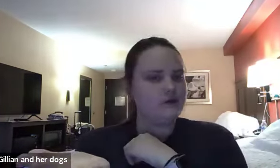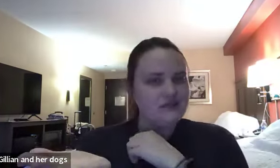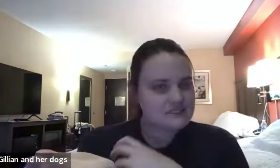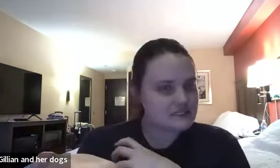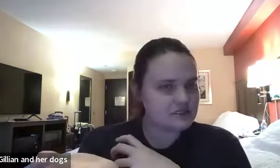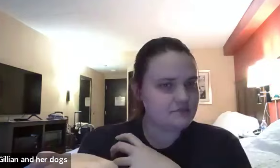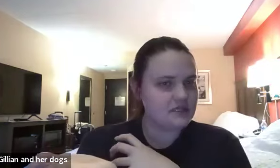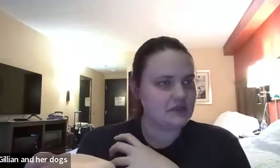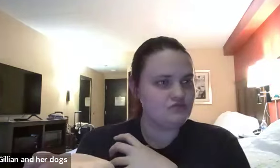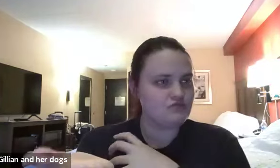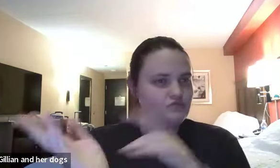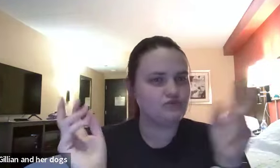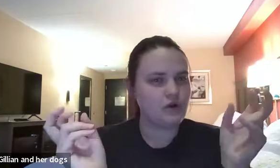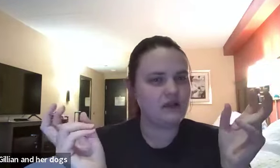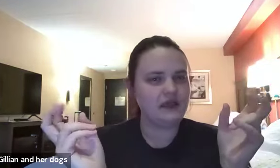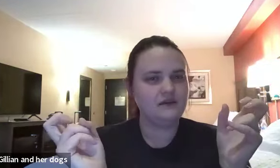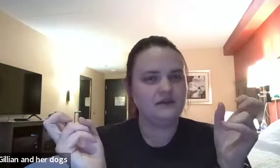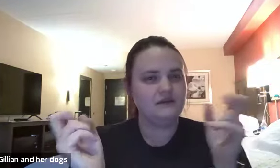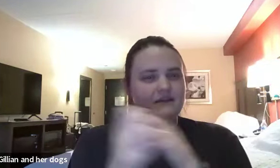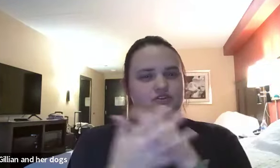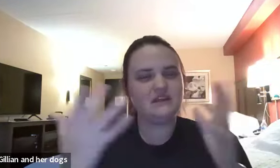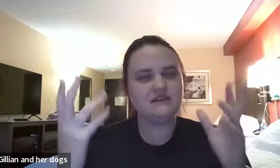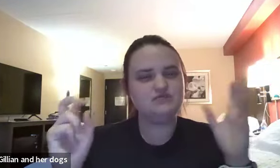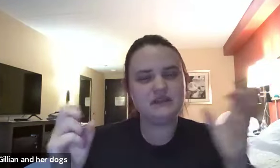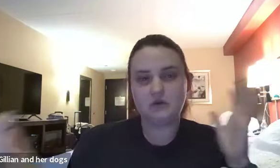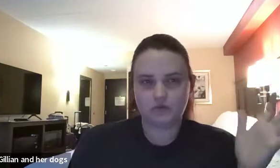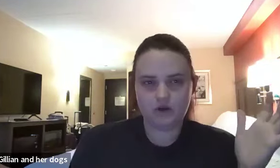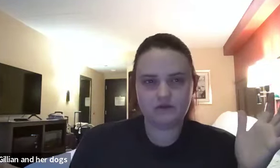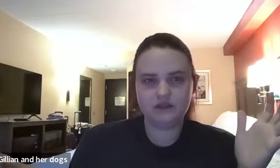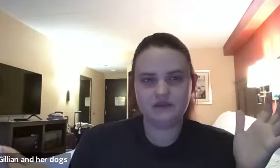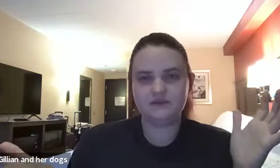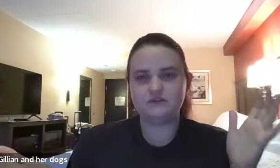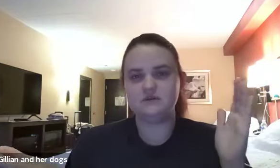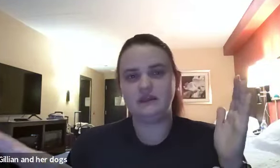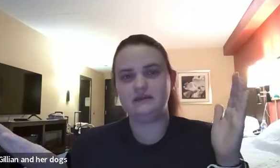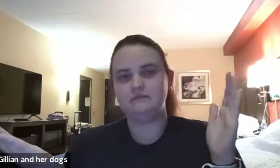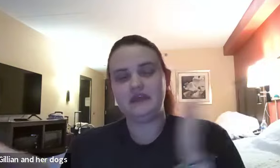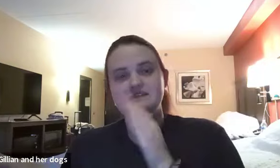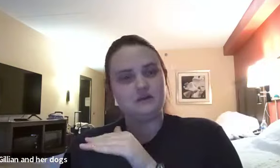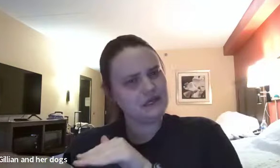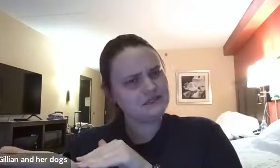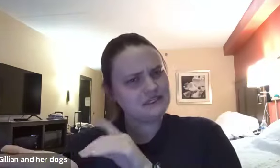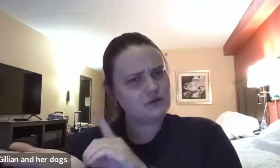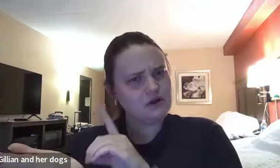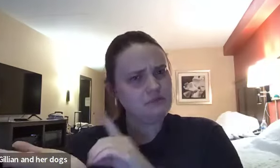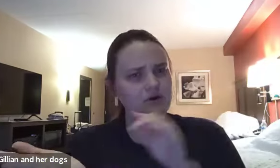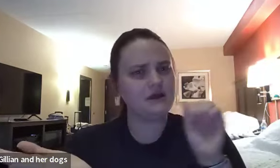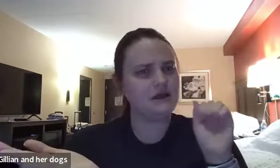wouldn't necessarily be wrong. Like, it's really not wrong, even though something like ASL, yes, it is wrong, but in